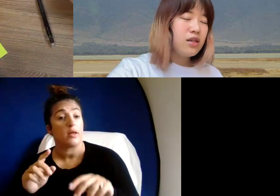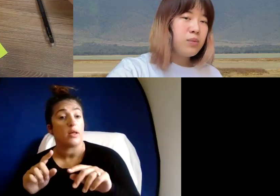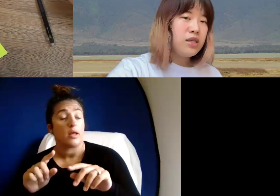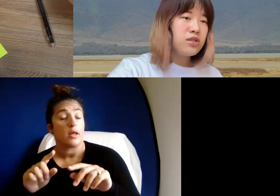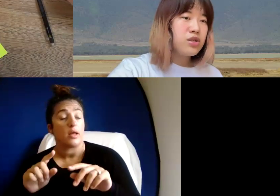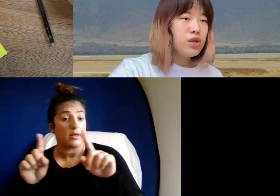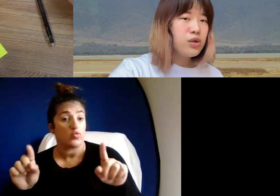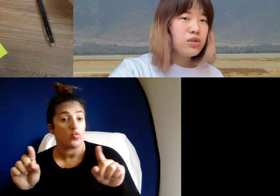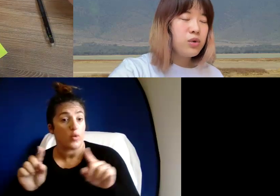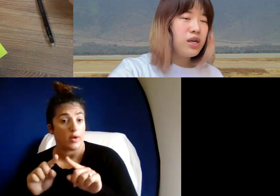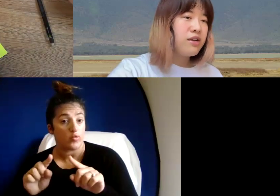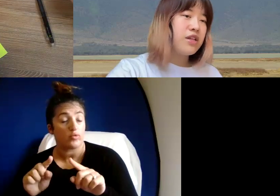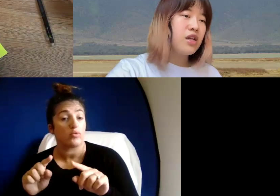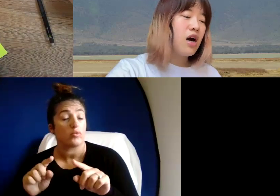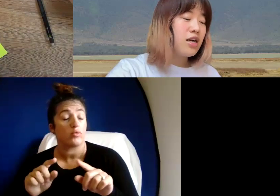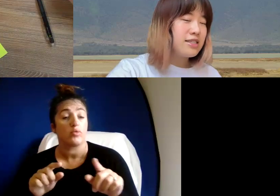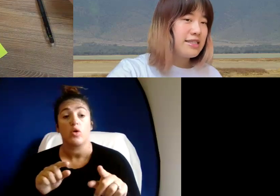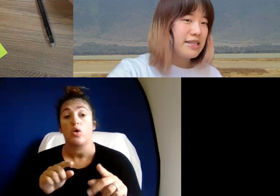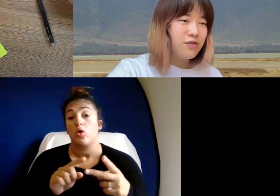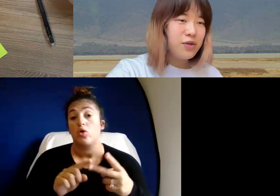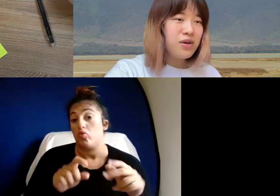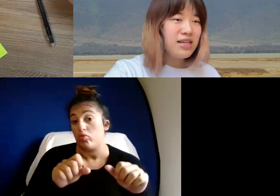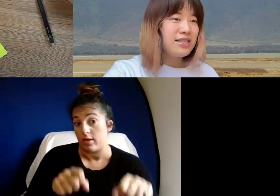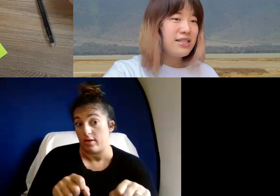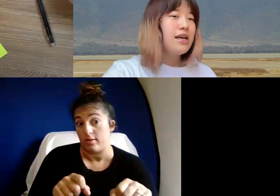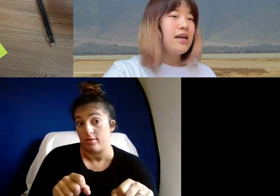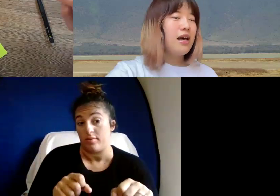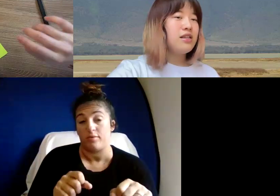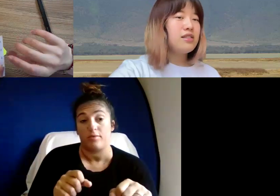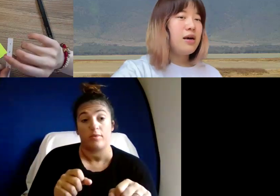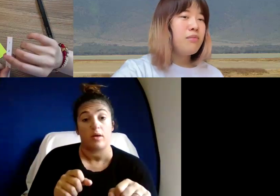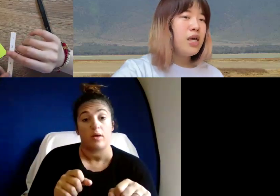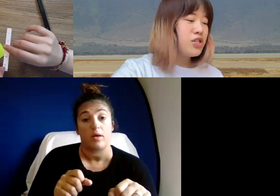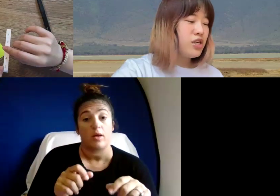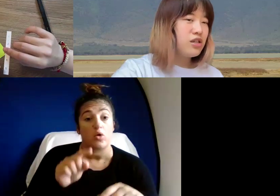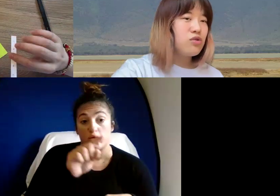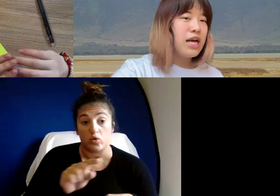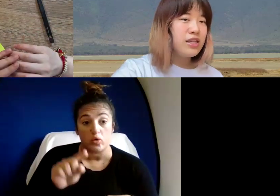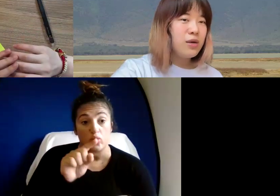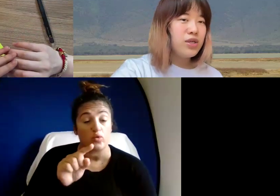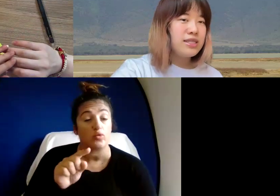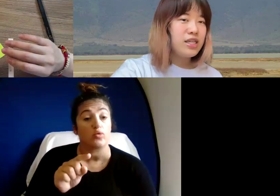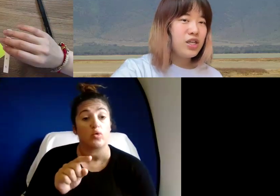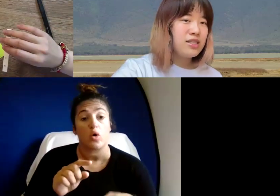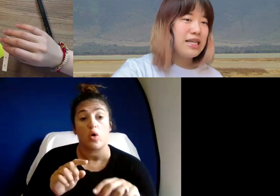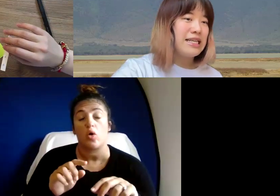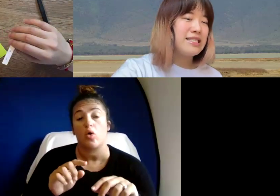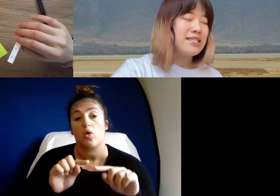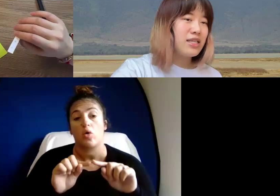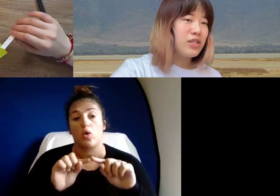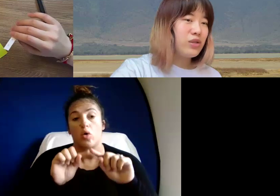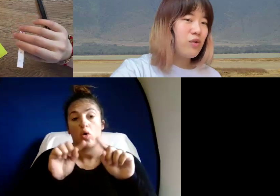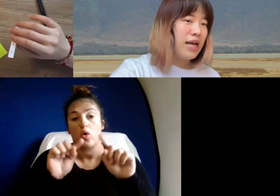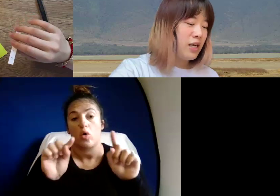even cut them in circles or even hearts if you want. And make sure the right number stickers